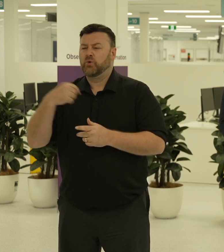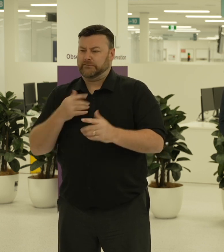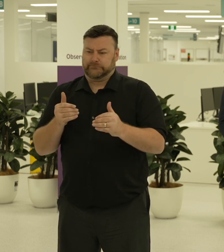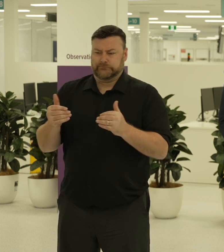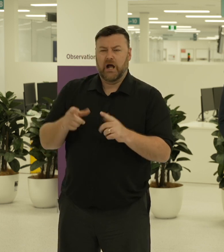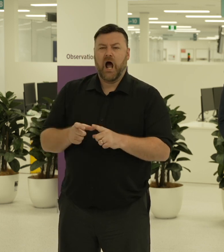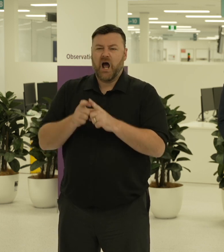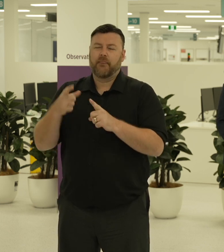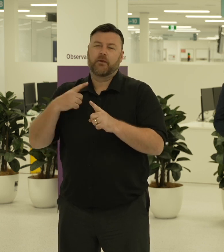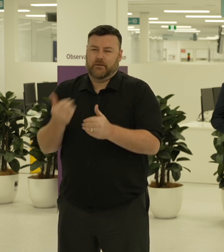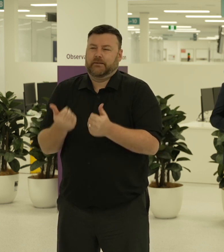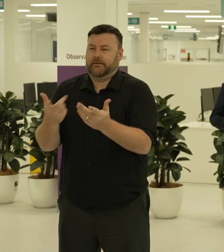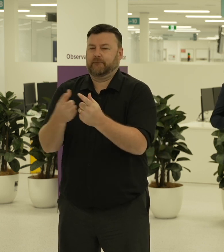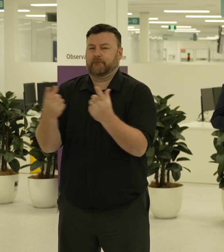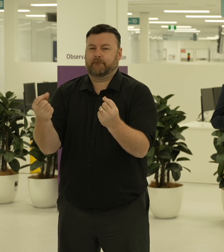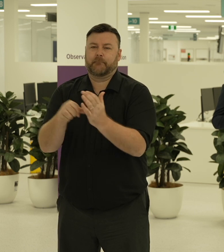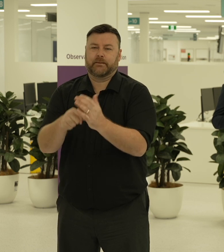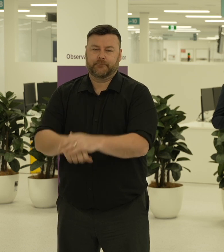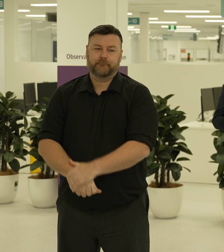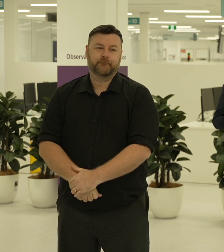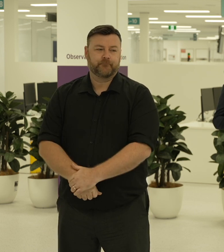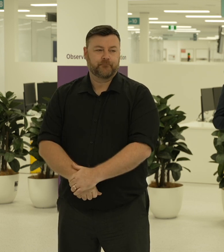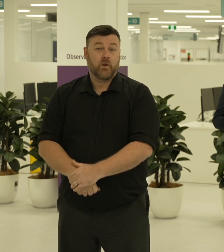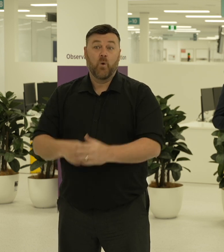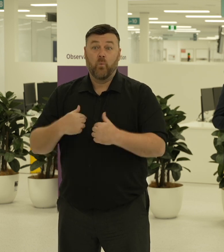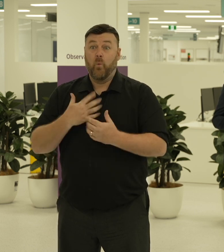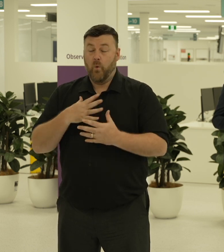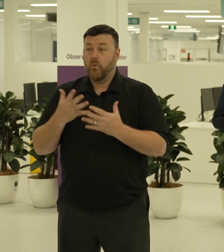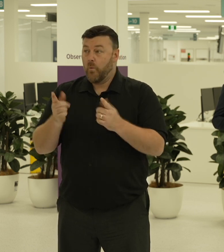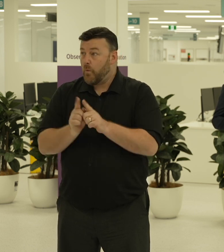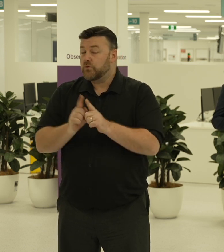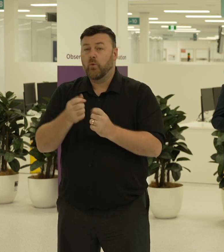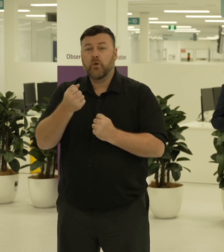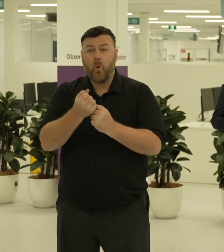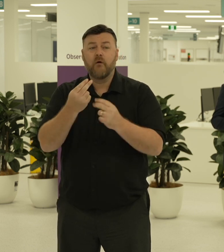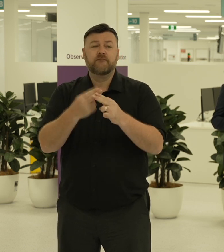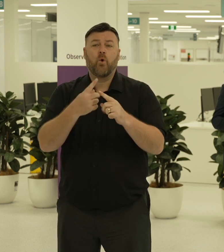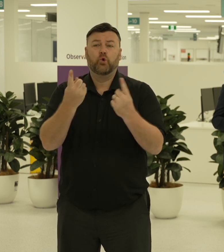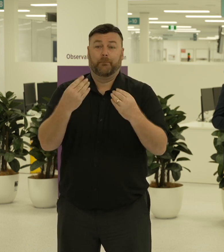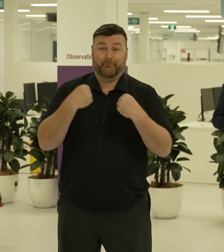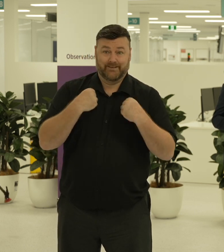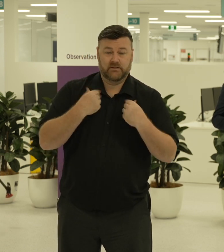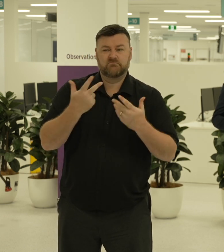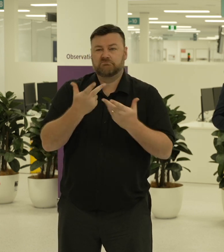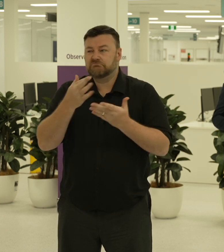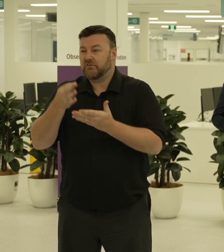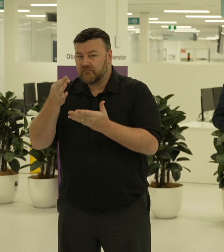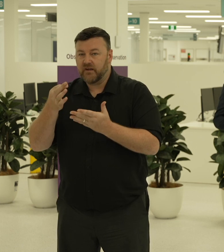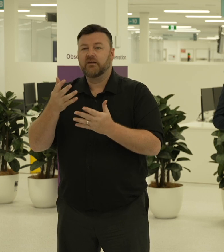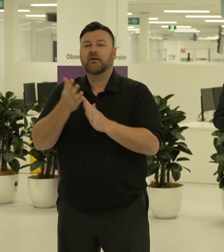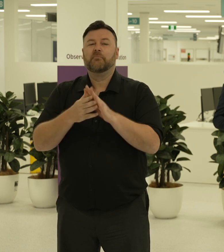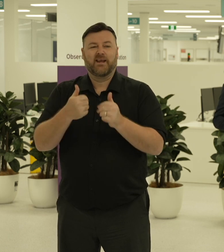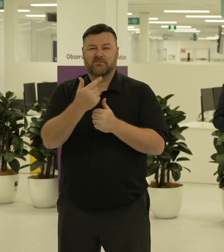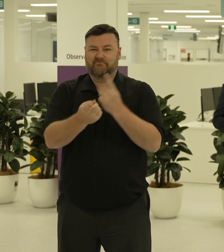as well, we want to support those areas and those industries that have been doing it tough. So message today as we launch these vouchers tomorrow,